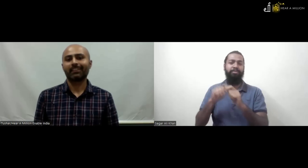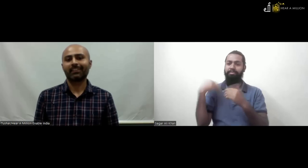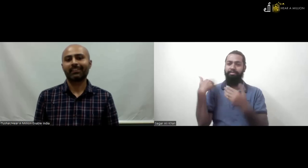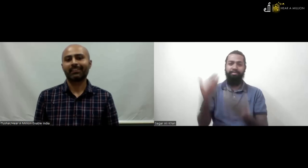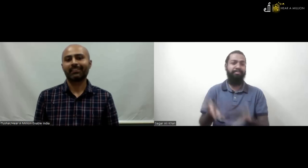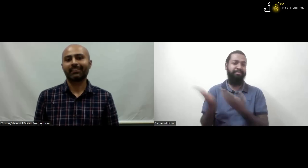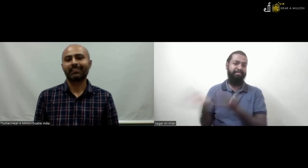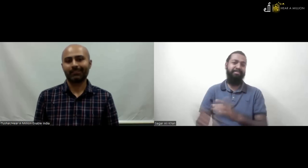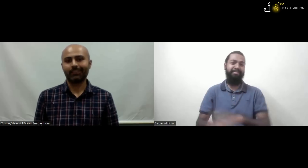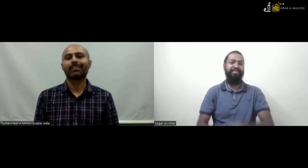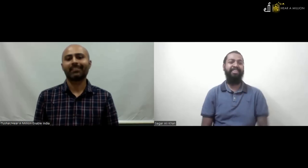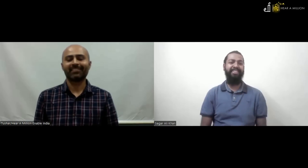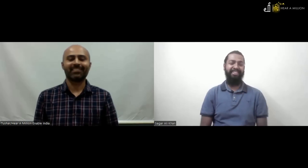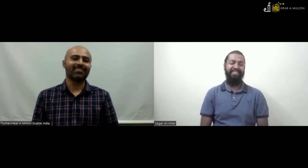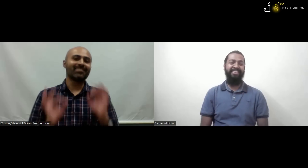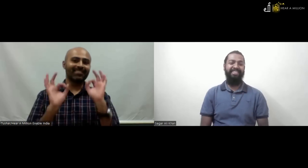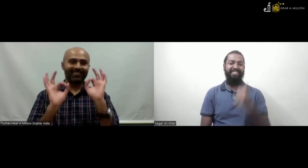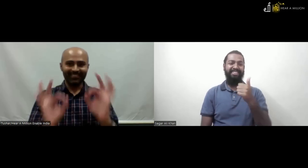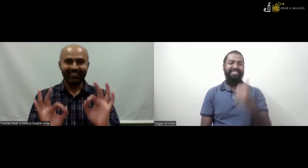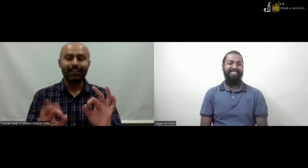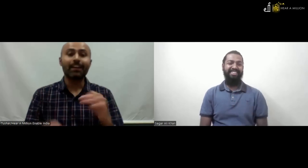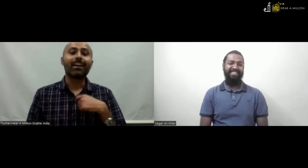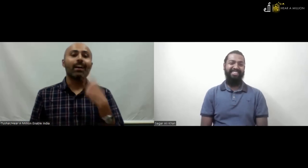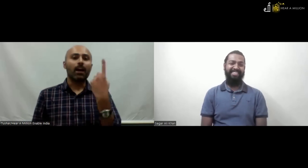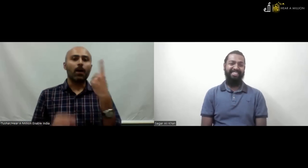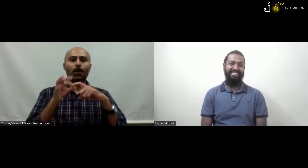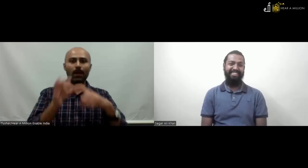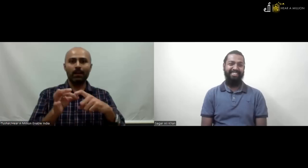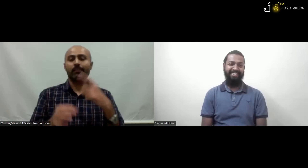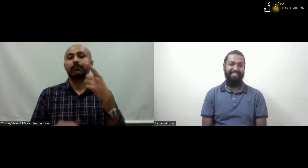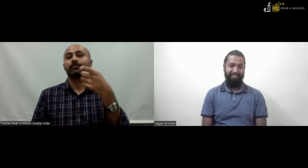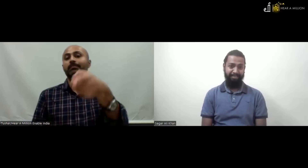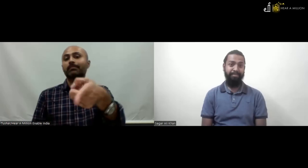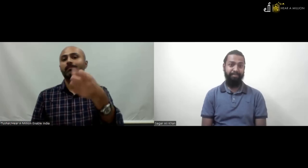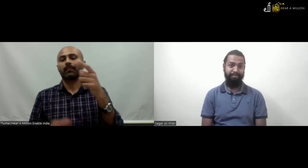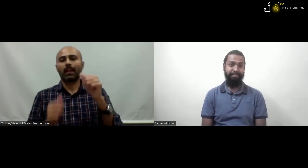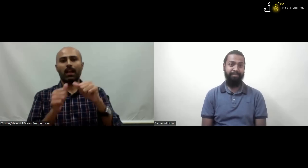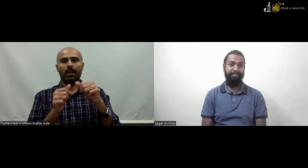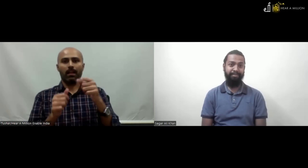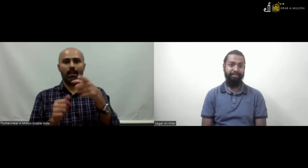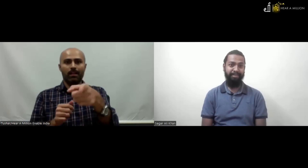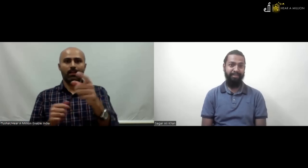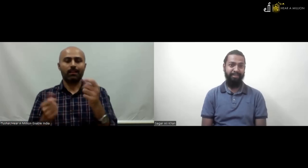actually the translation and the access expert in their team.